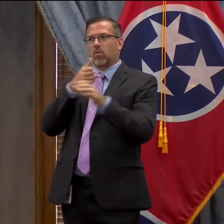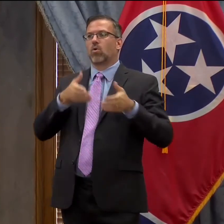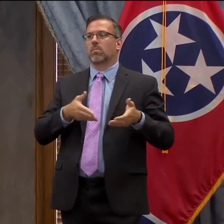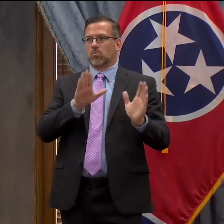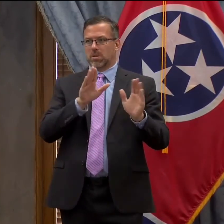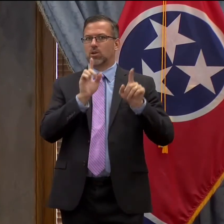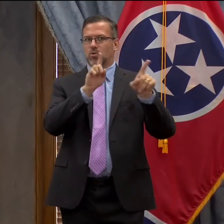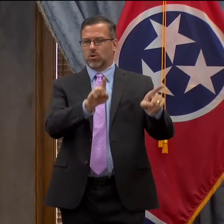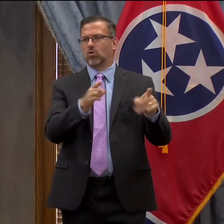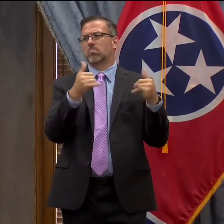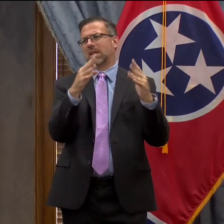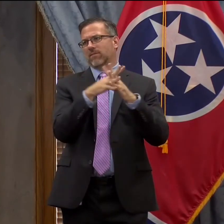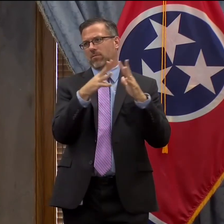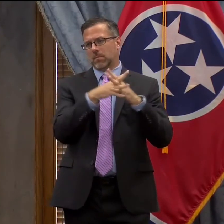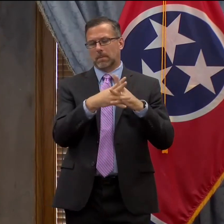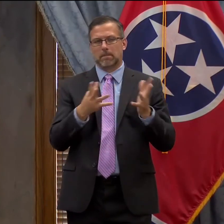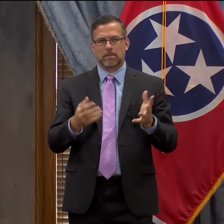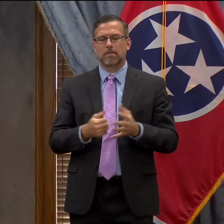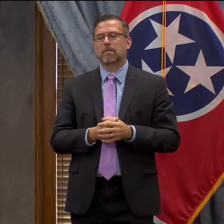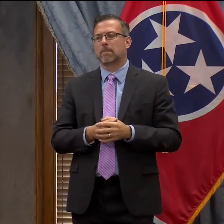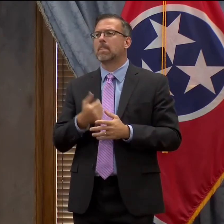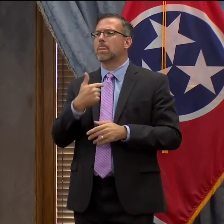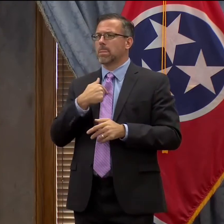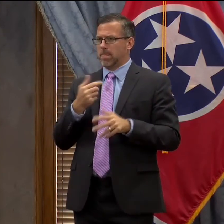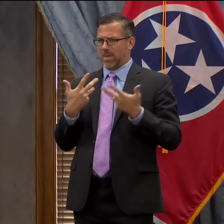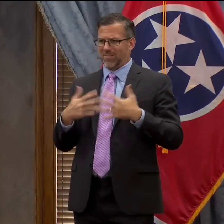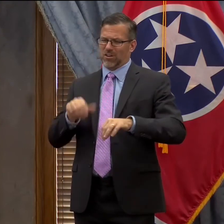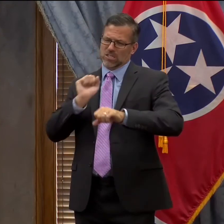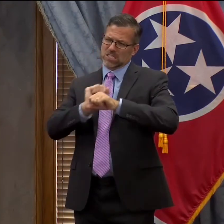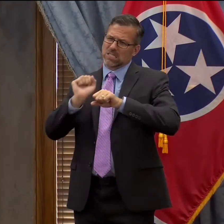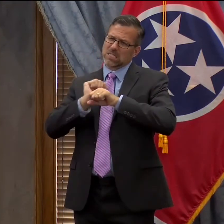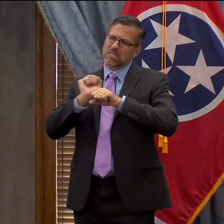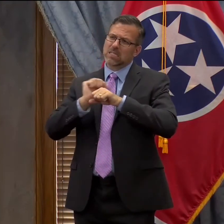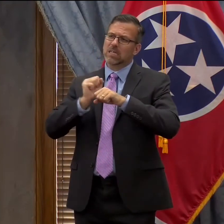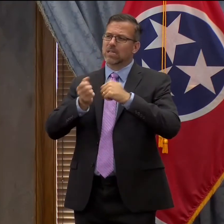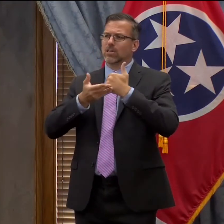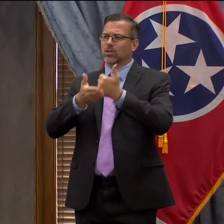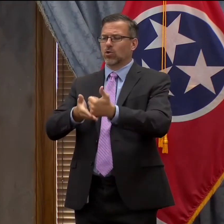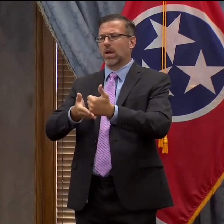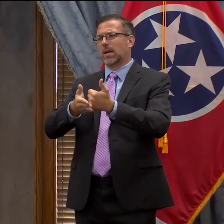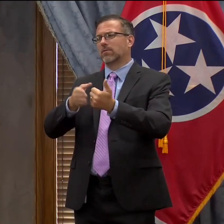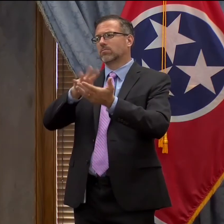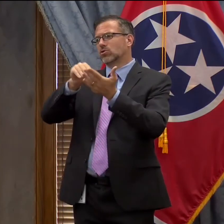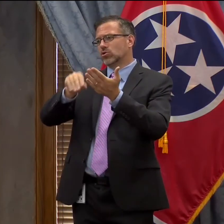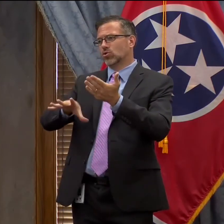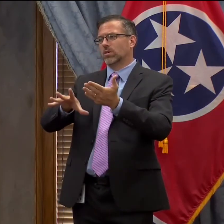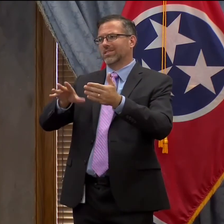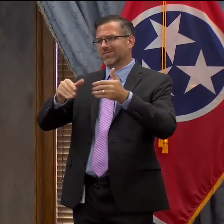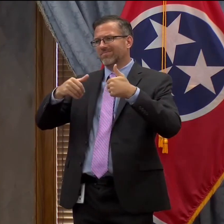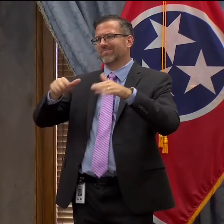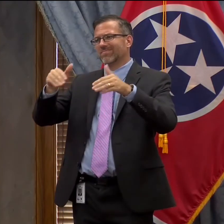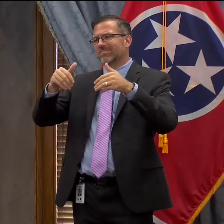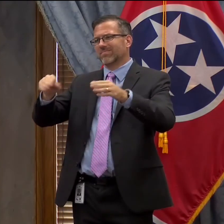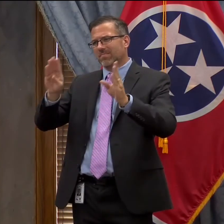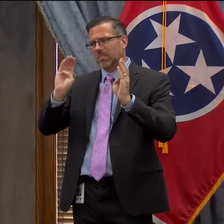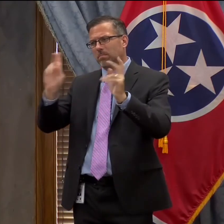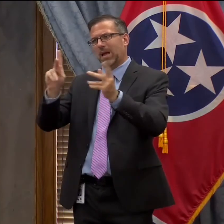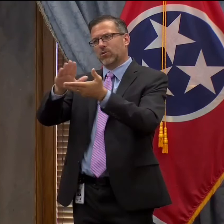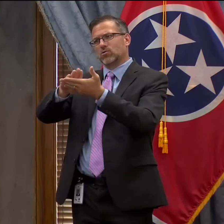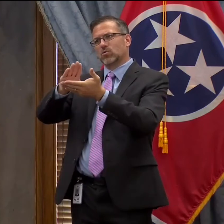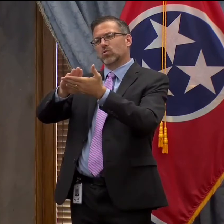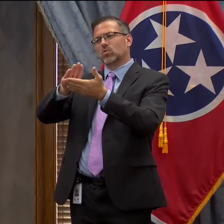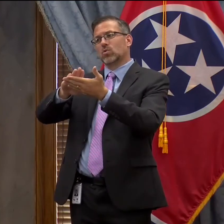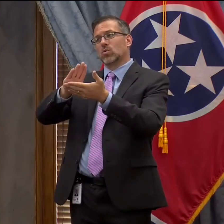And I have worked really hard to get kids in person in classrooms, in